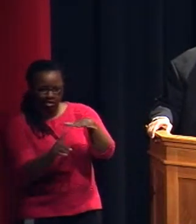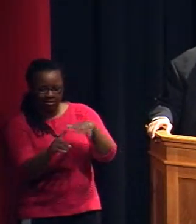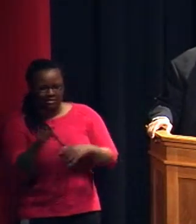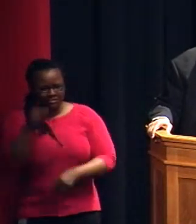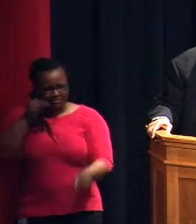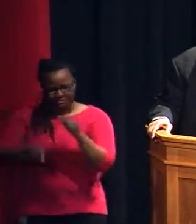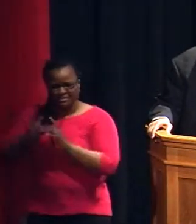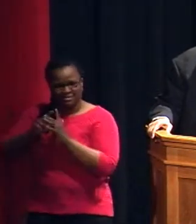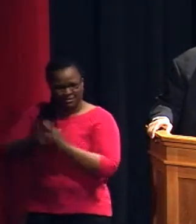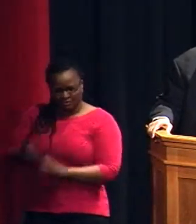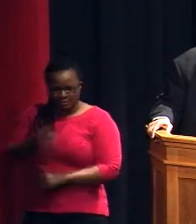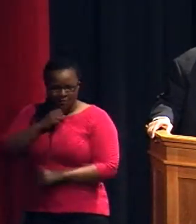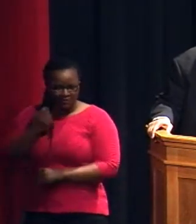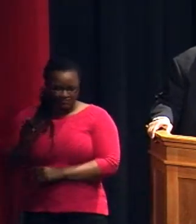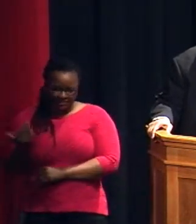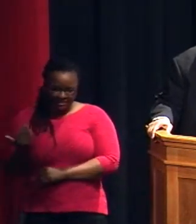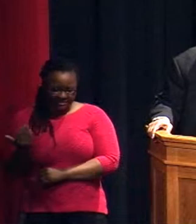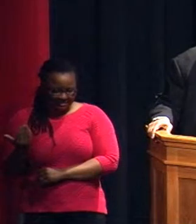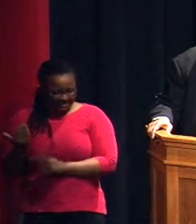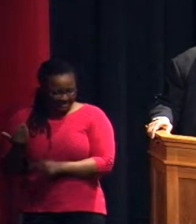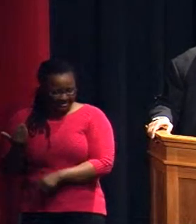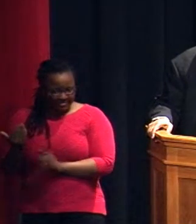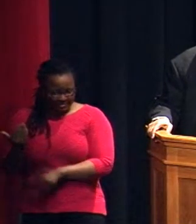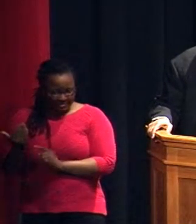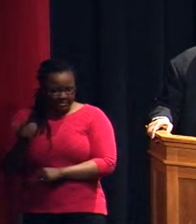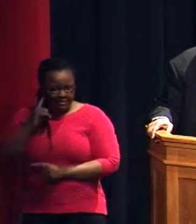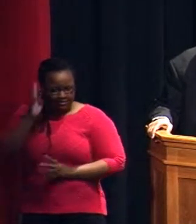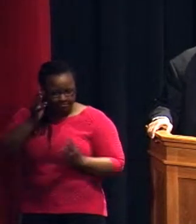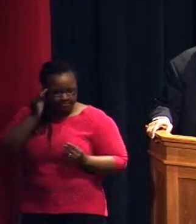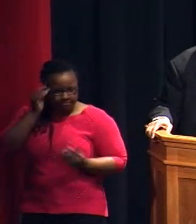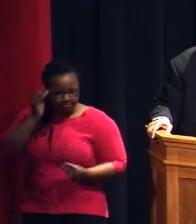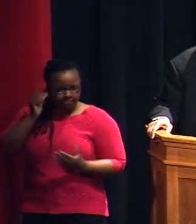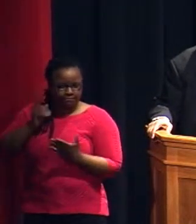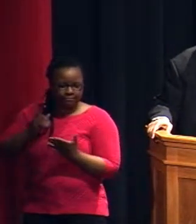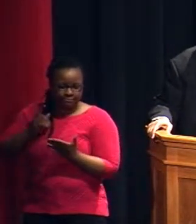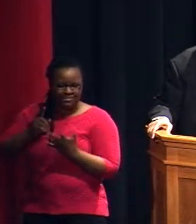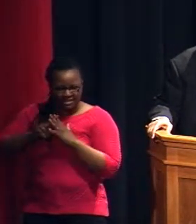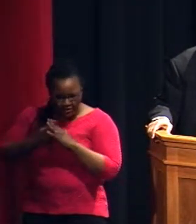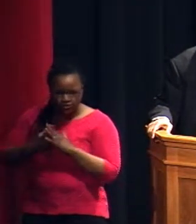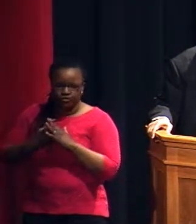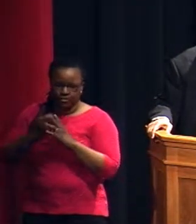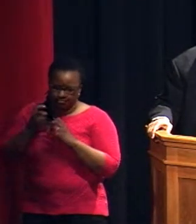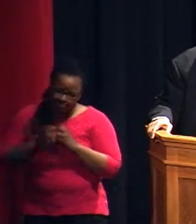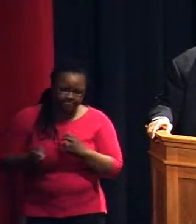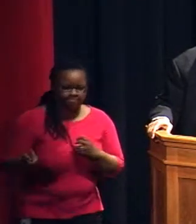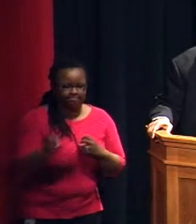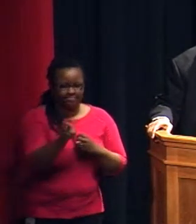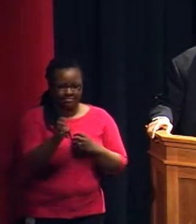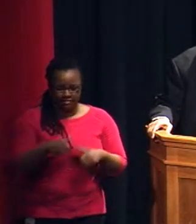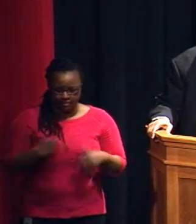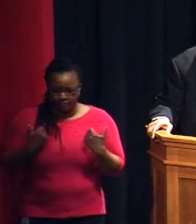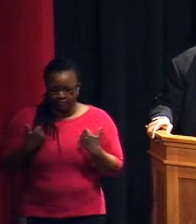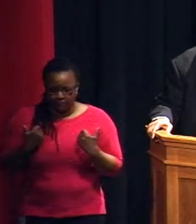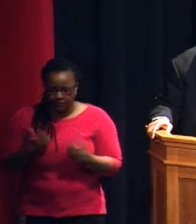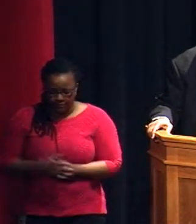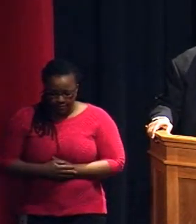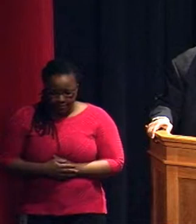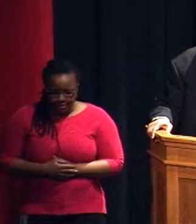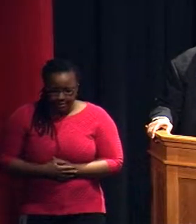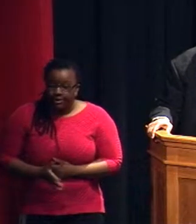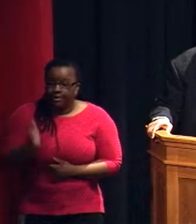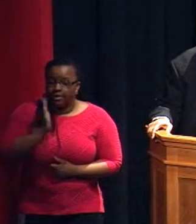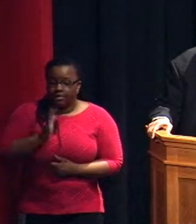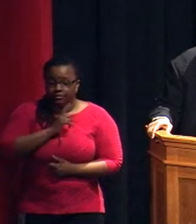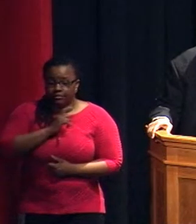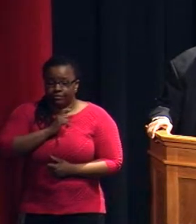On the way back on the bus to Atlanta from Dublin, Georgia, the bus driver required that he